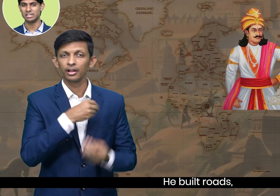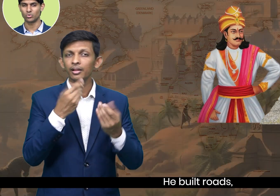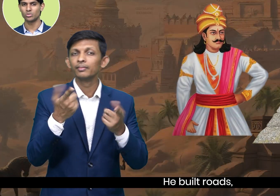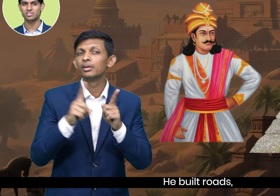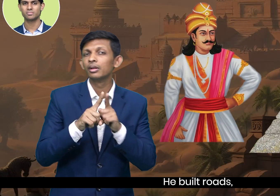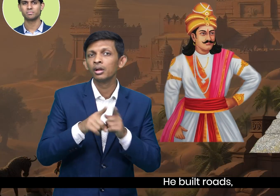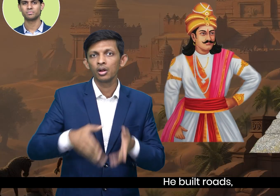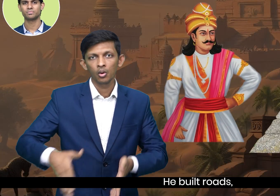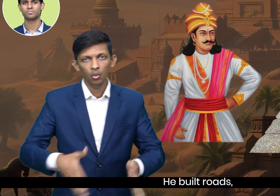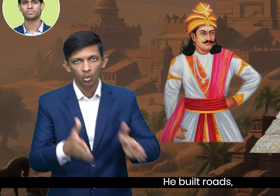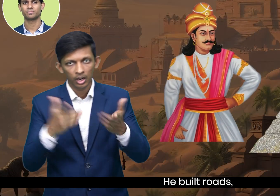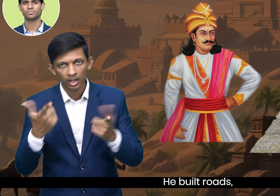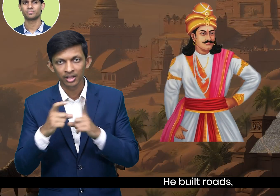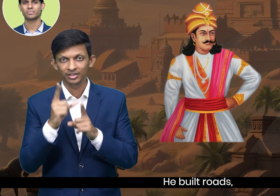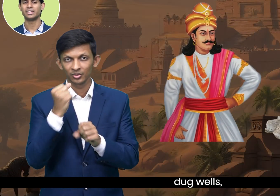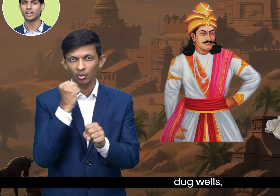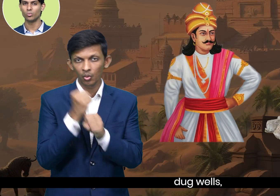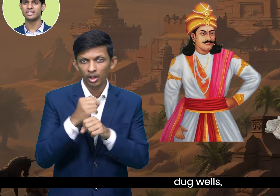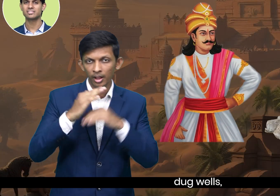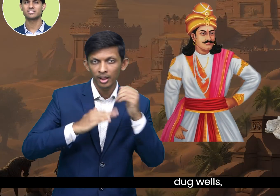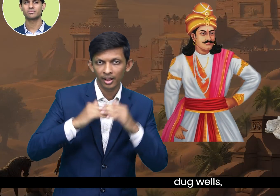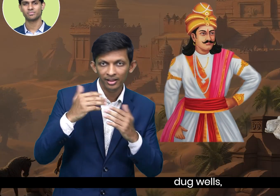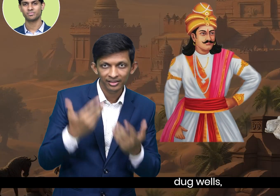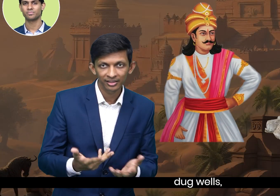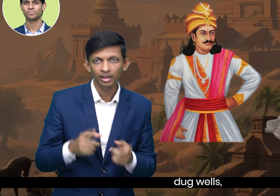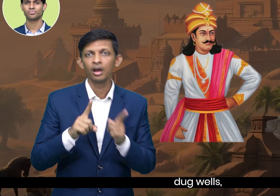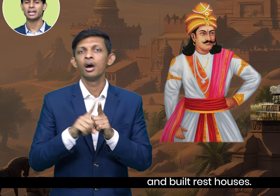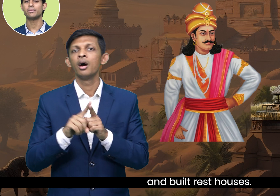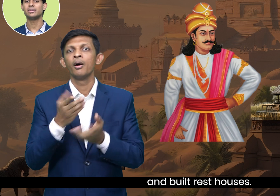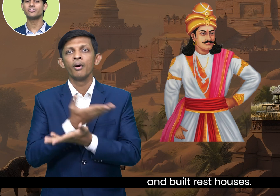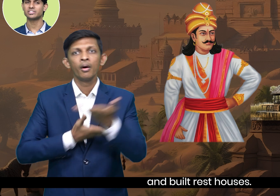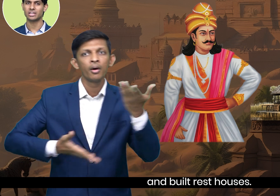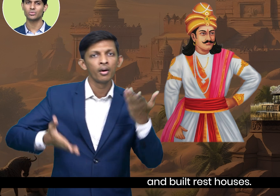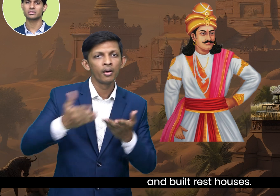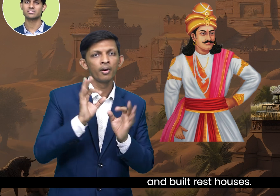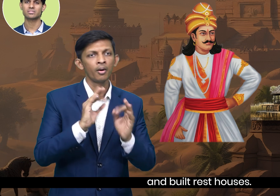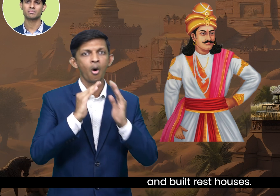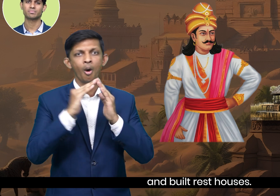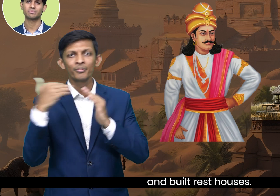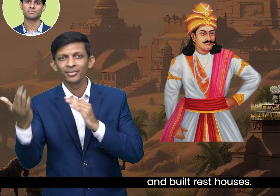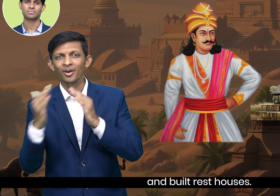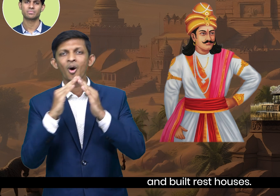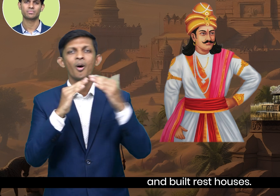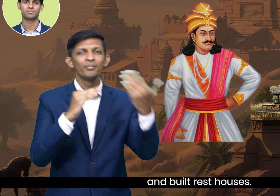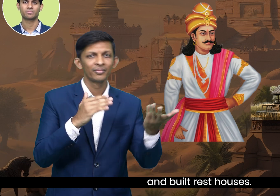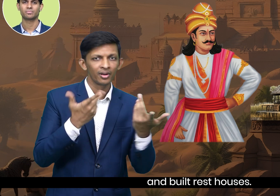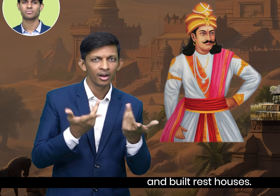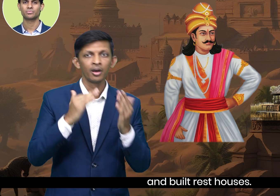He built roads, dug wells, and built rest houses.